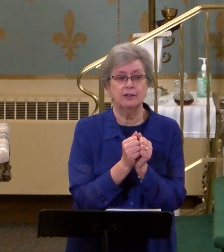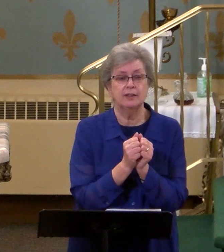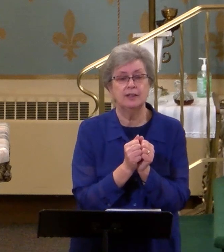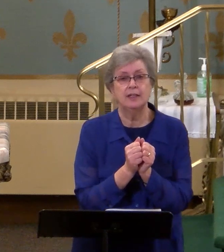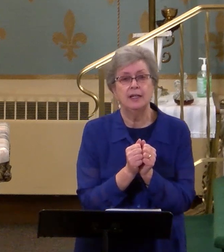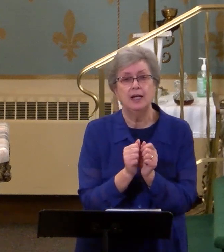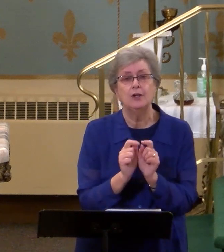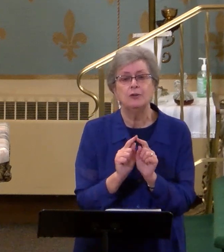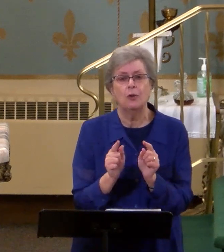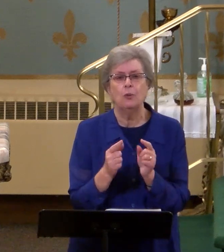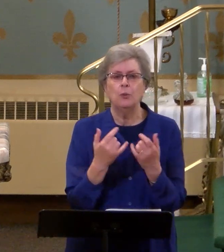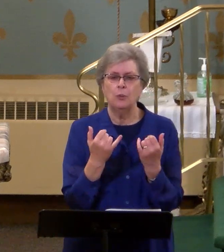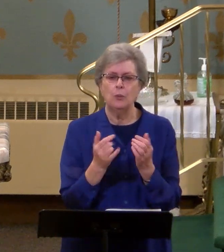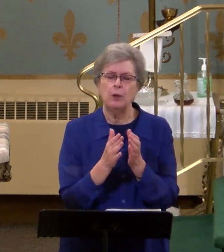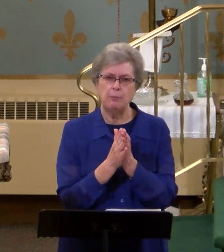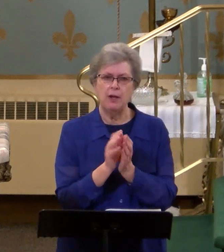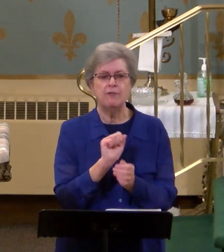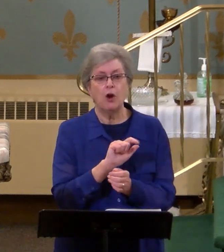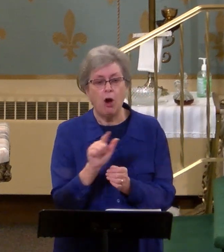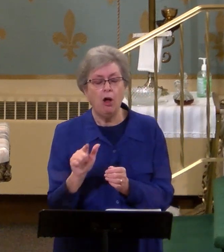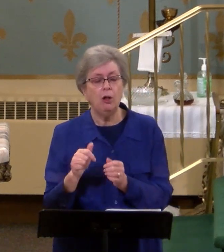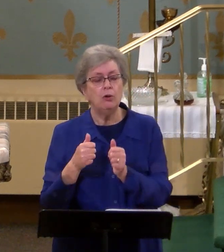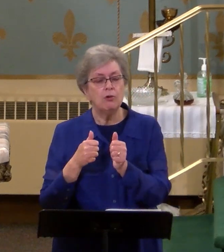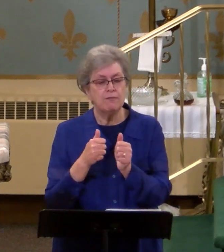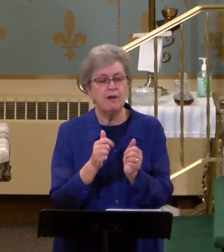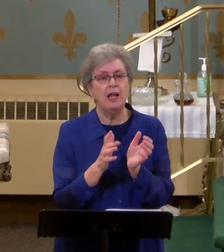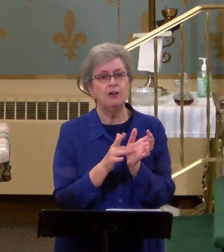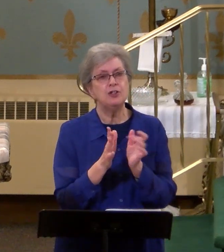follow Jesus that we may